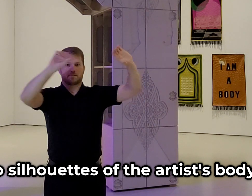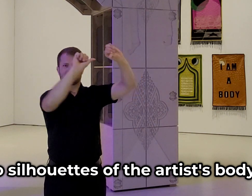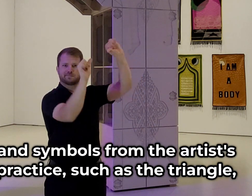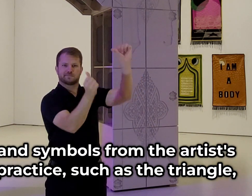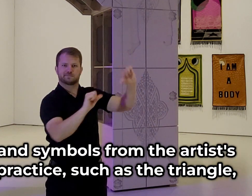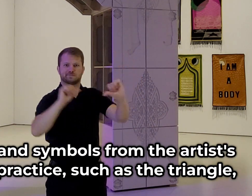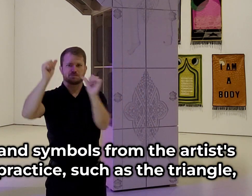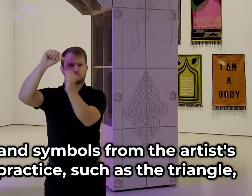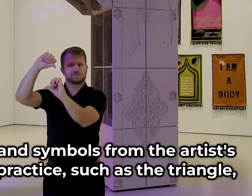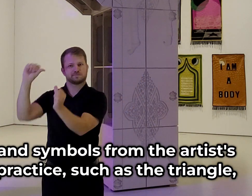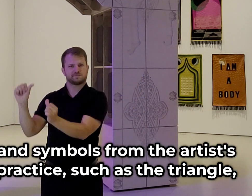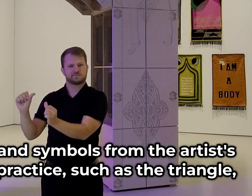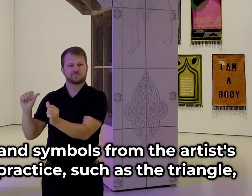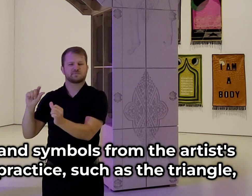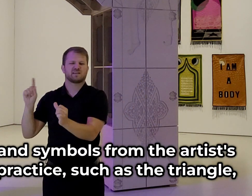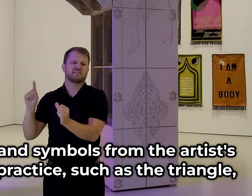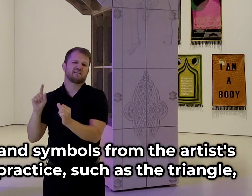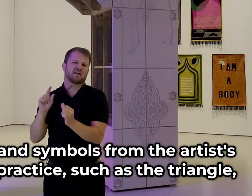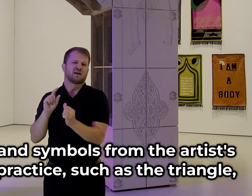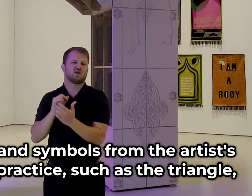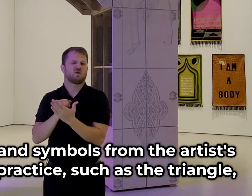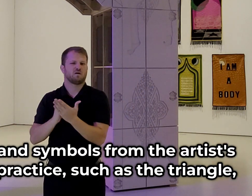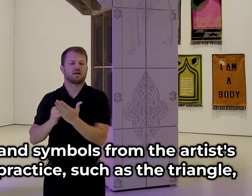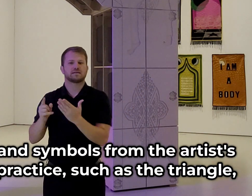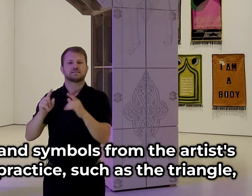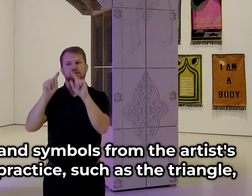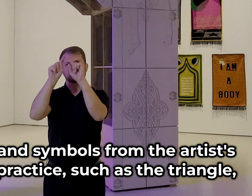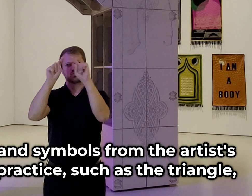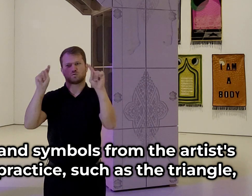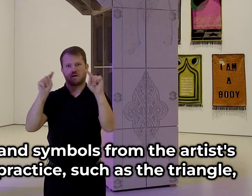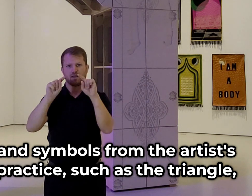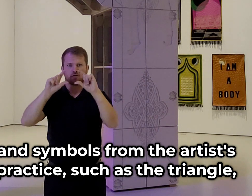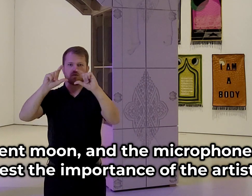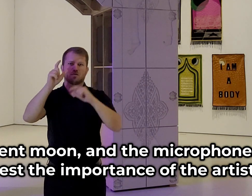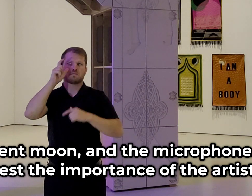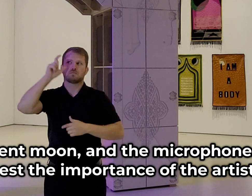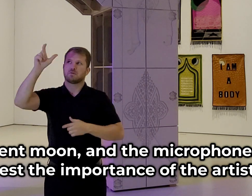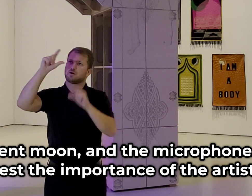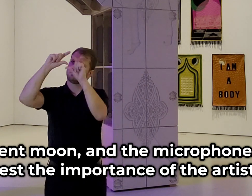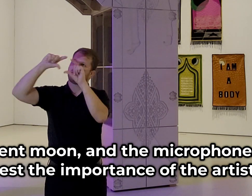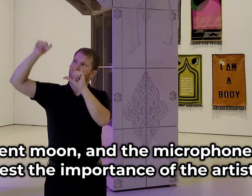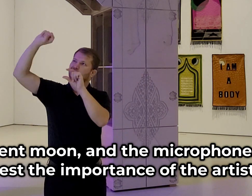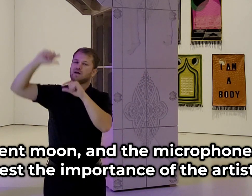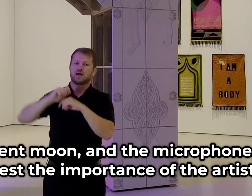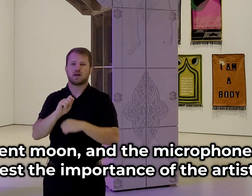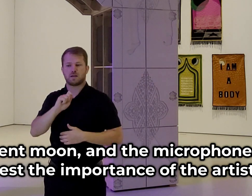and symbols from the artist's practice, such as the triangle, the crescent moon, and the microphone.